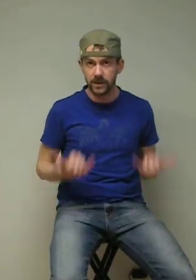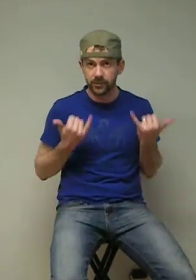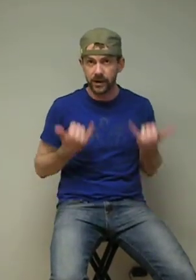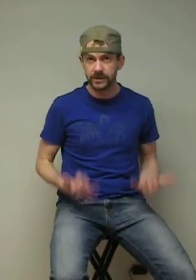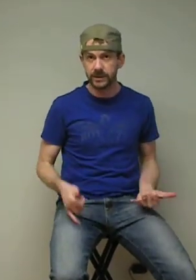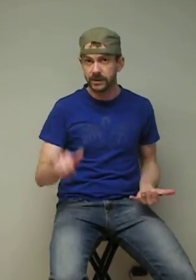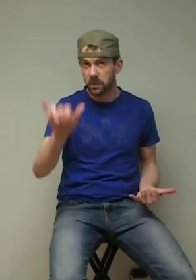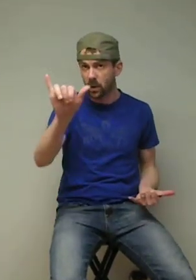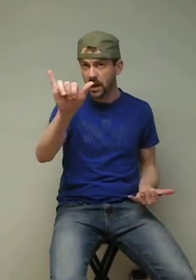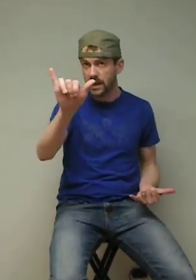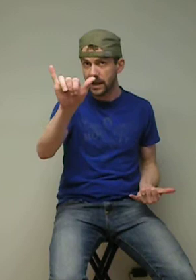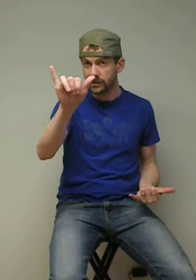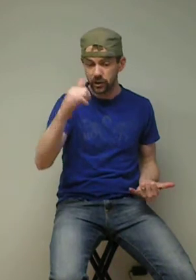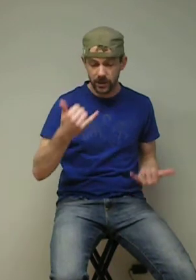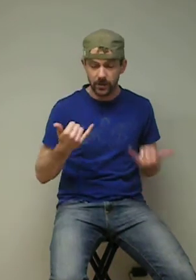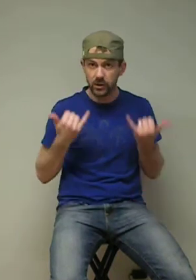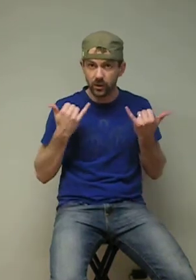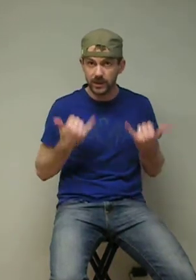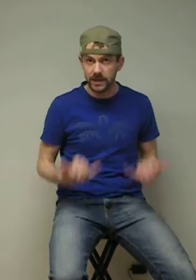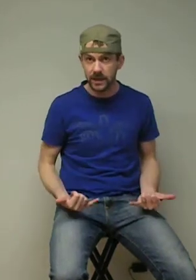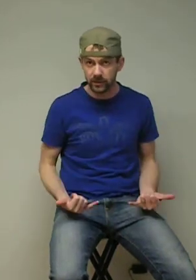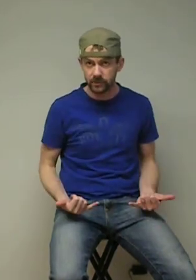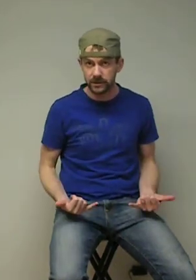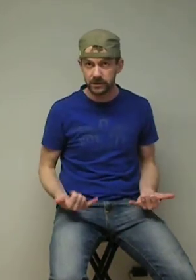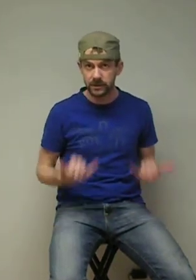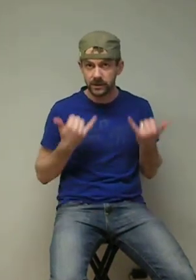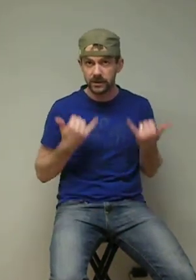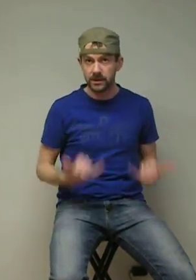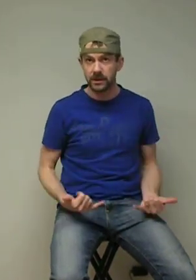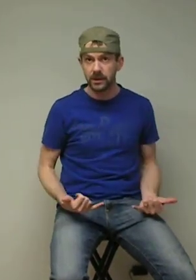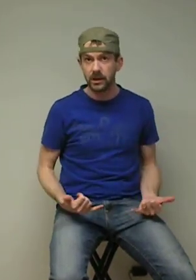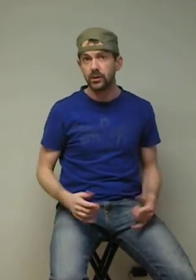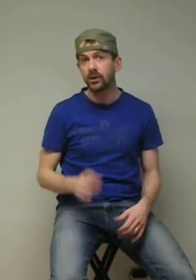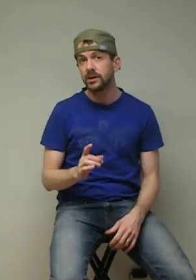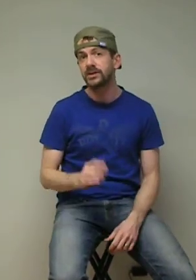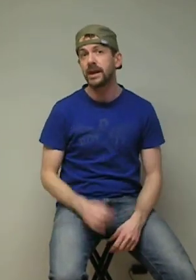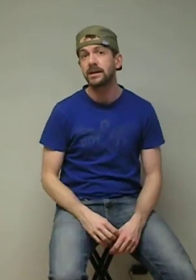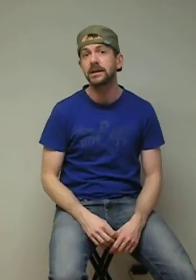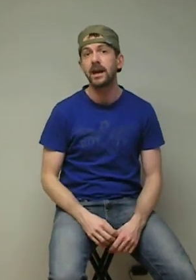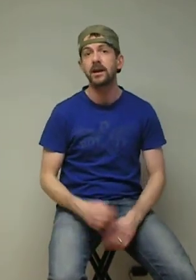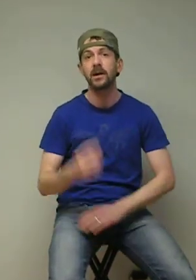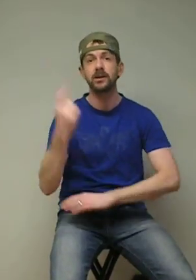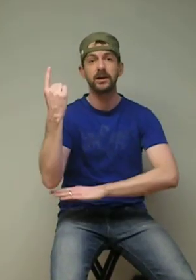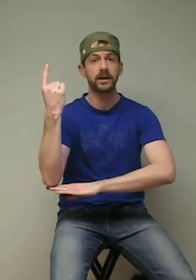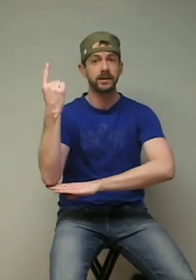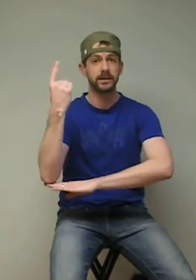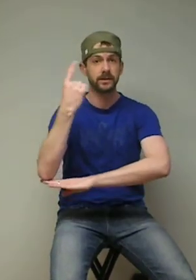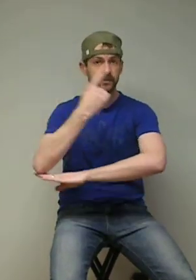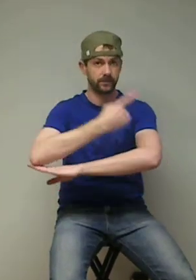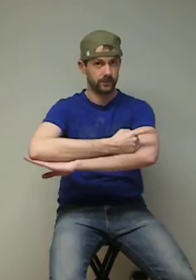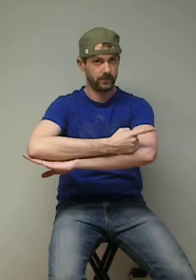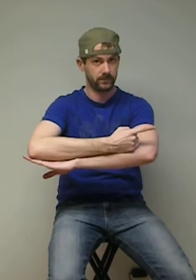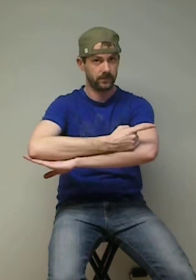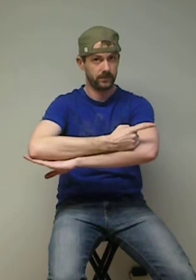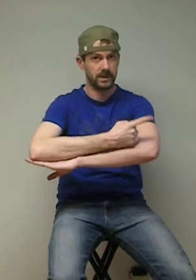the present is the Y hand shape when you're going down. You could say today by doing this.